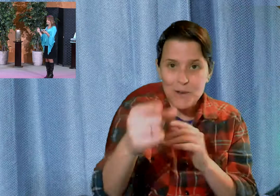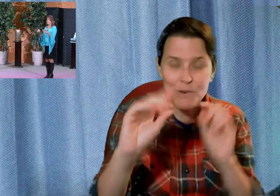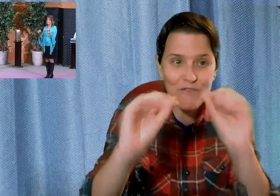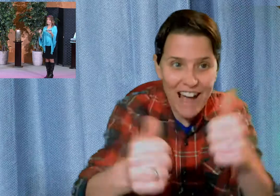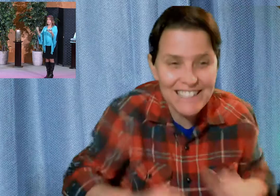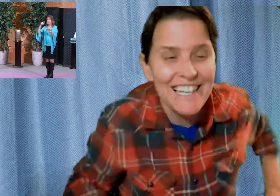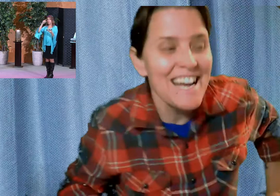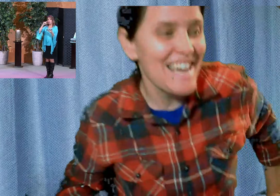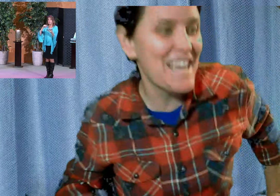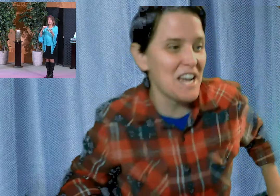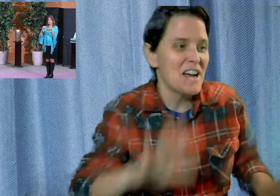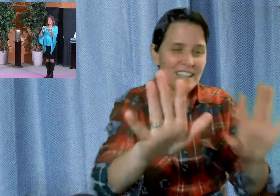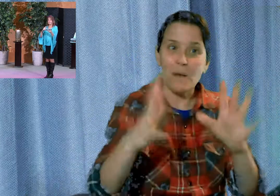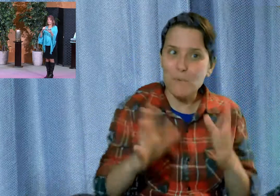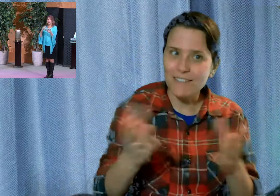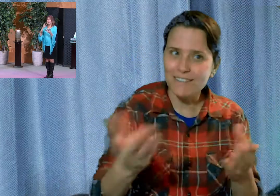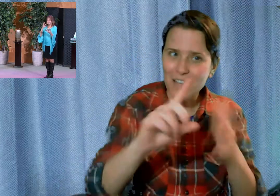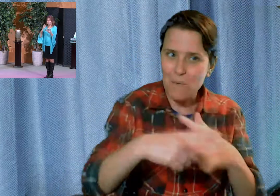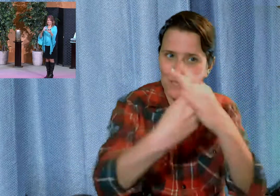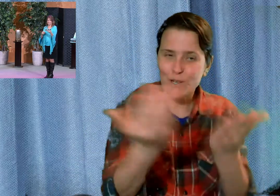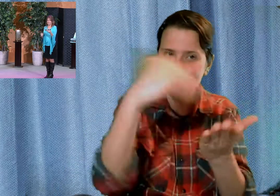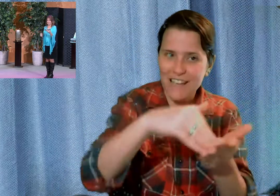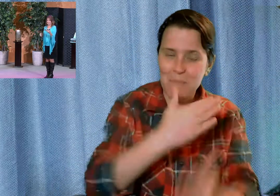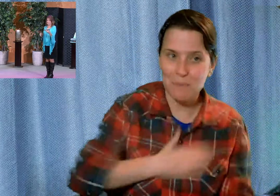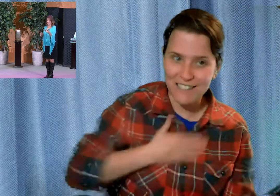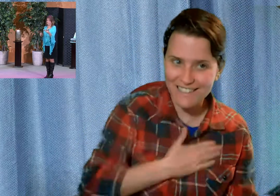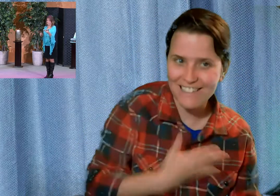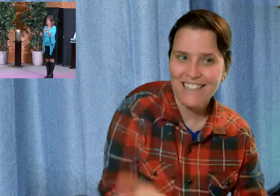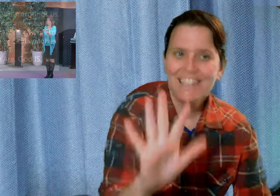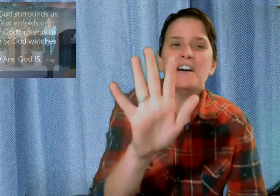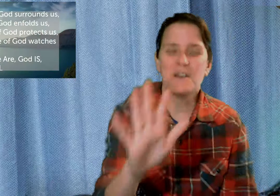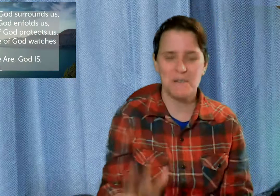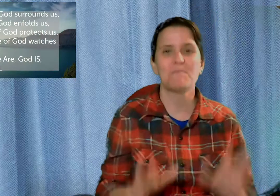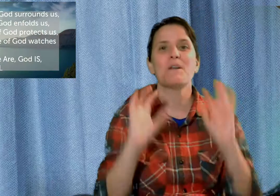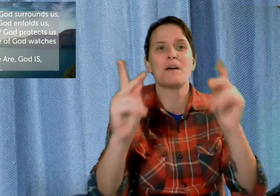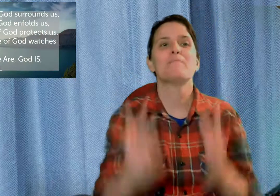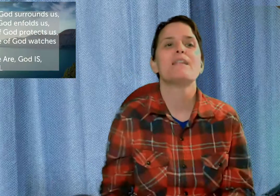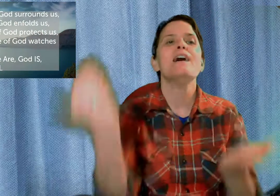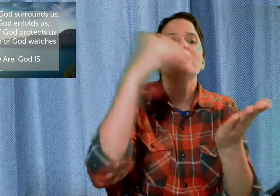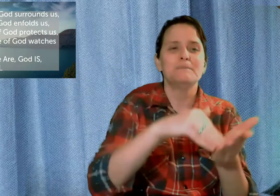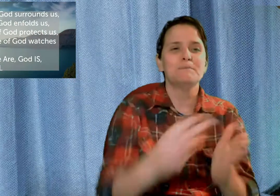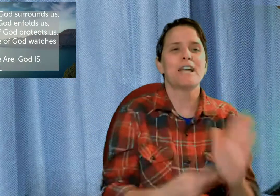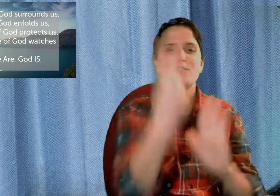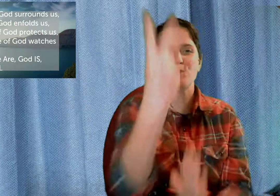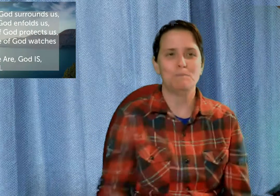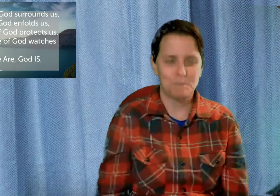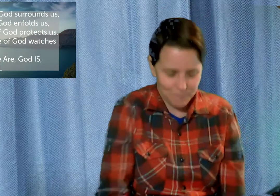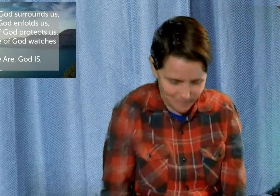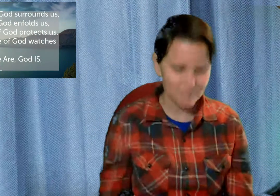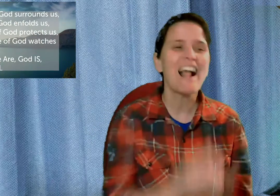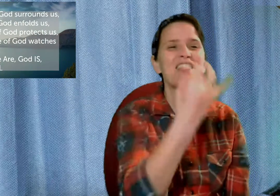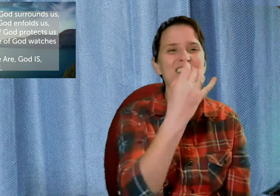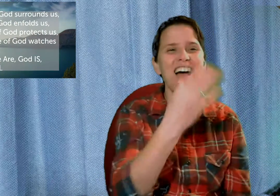I'm so sorry. Rewind. Pause. Starting over. Take two. Take two. The light of